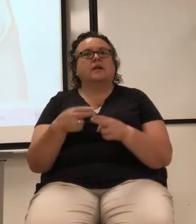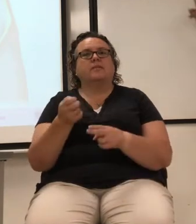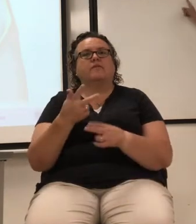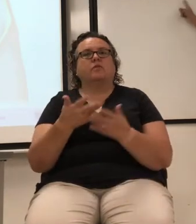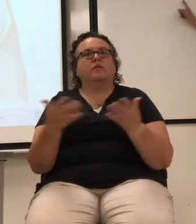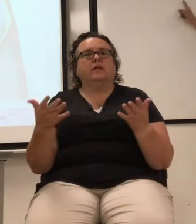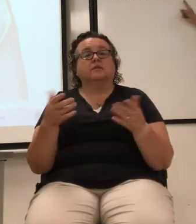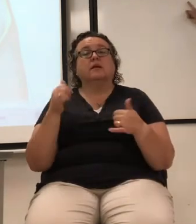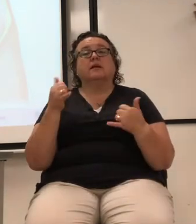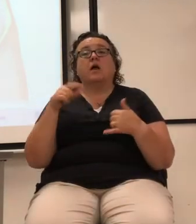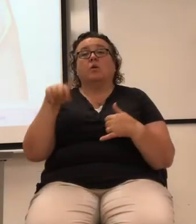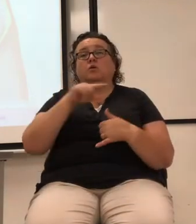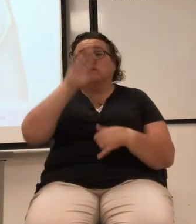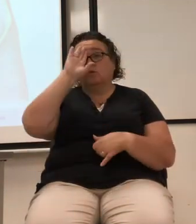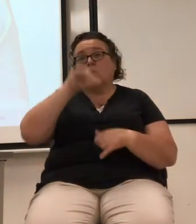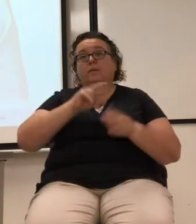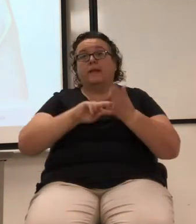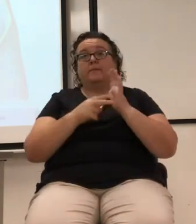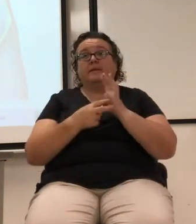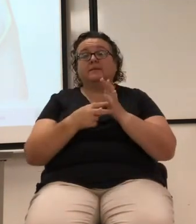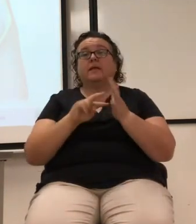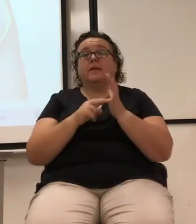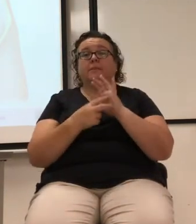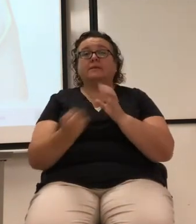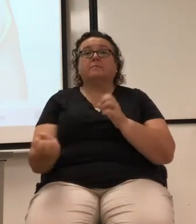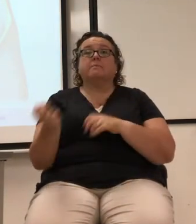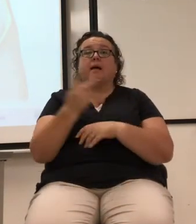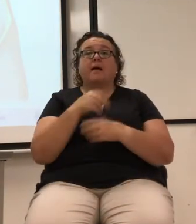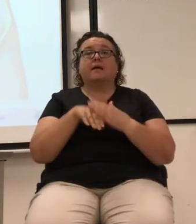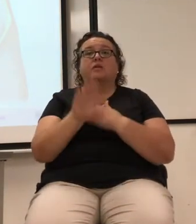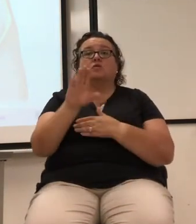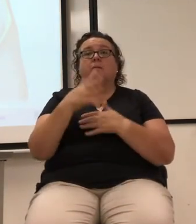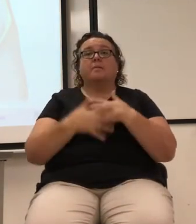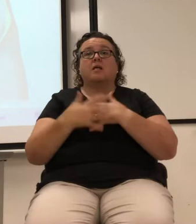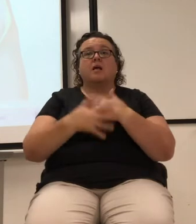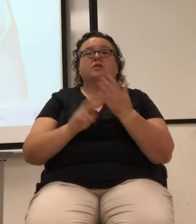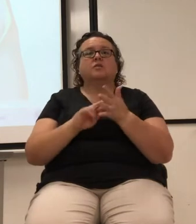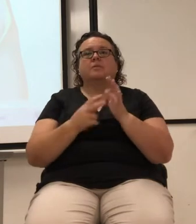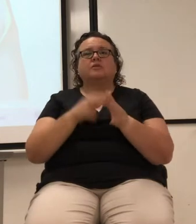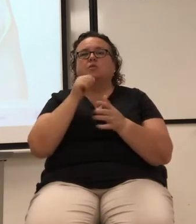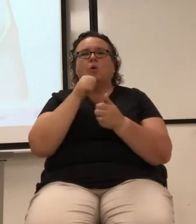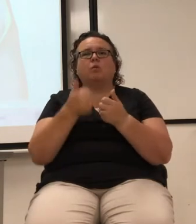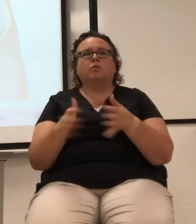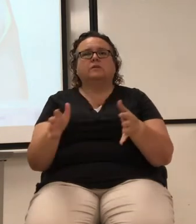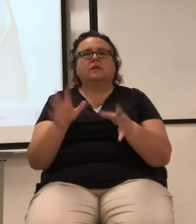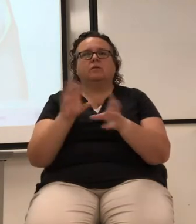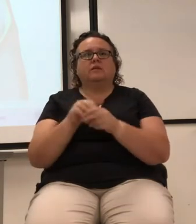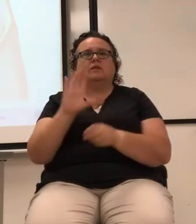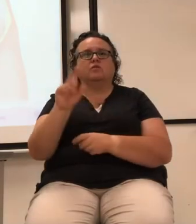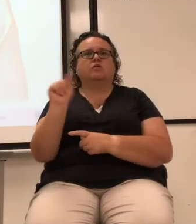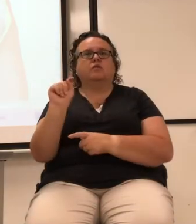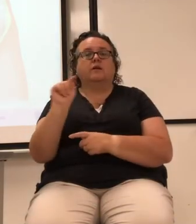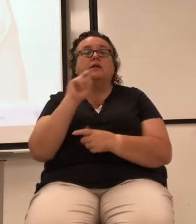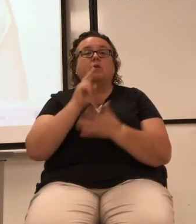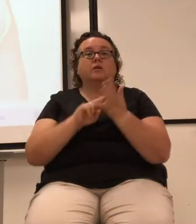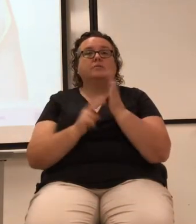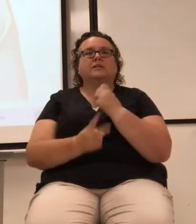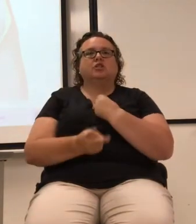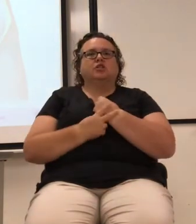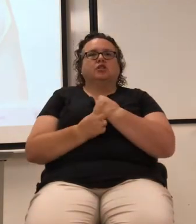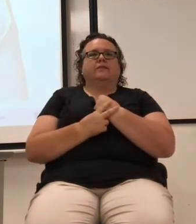Now, you know what that means, right? You put it back into the blood so you don't lose it to the urine. In essence, you conserve